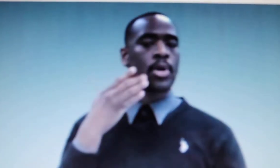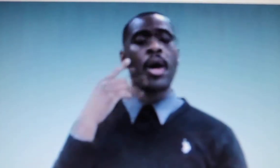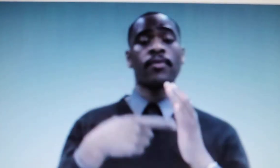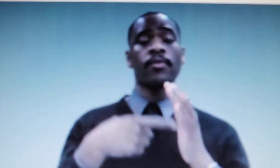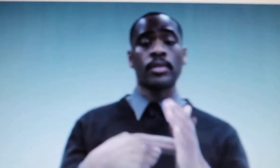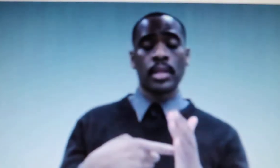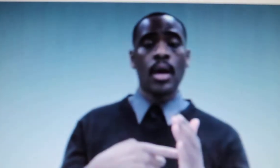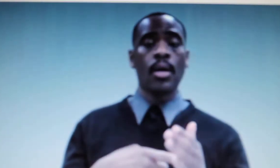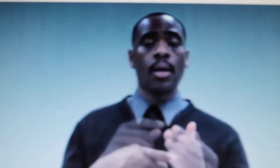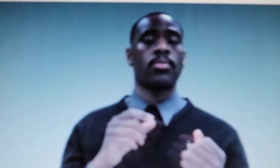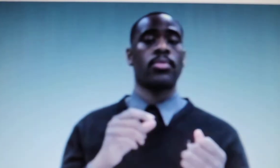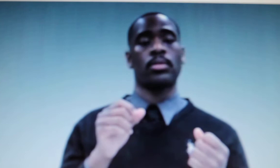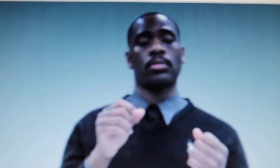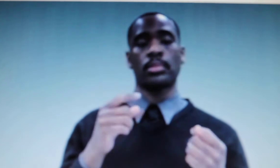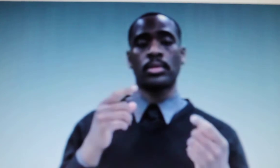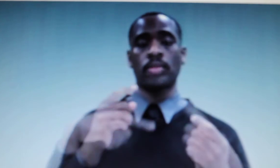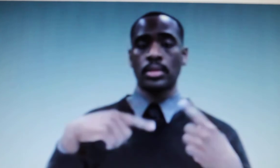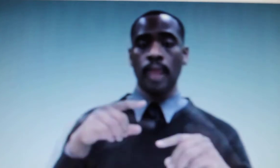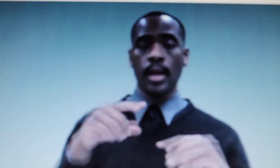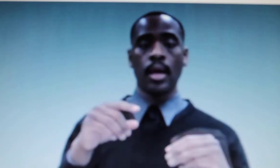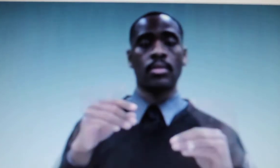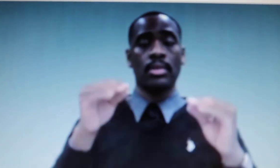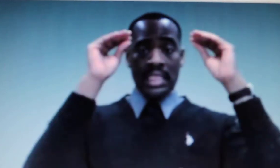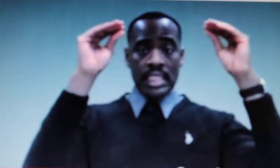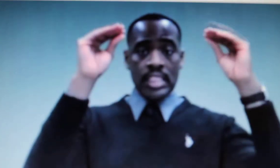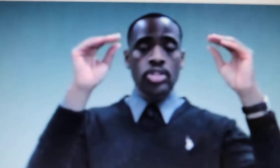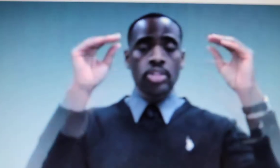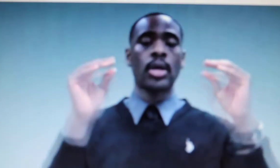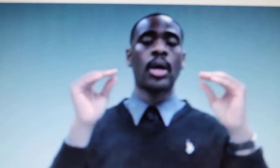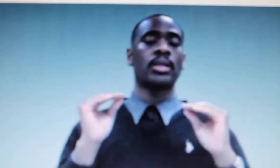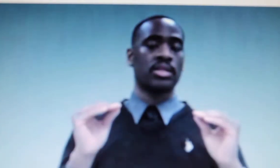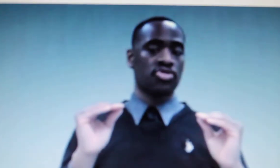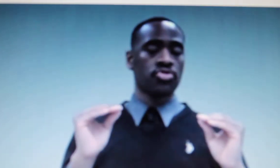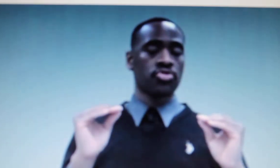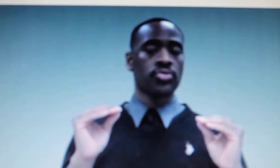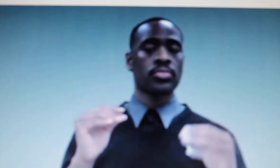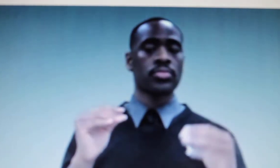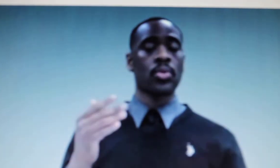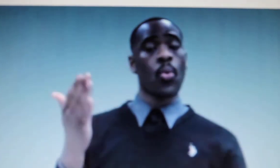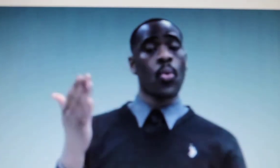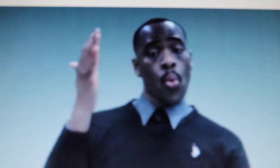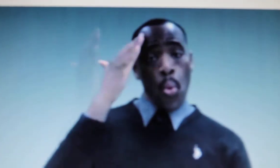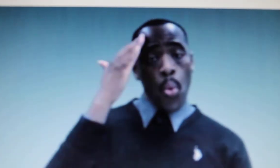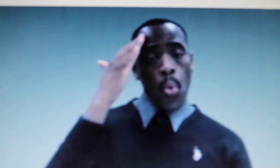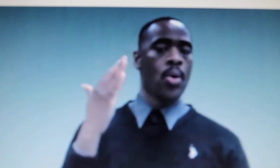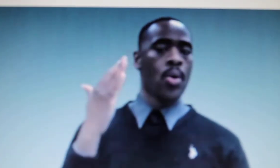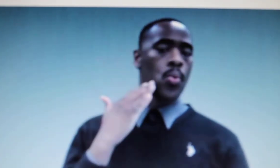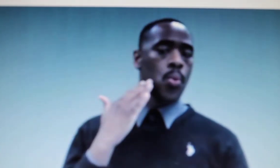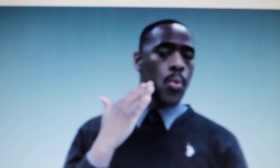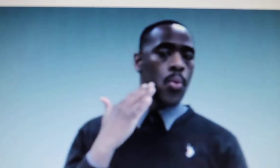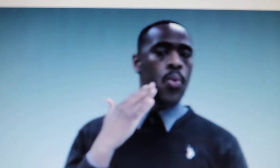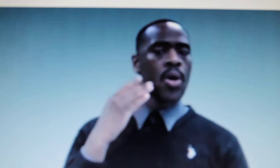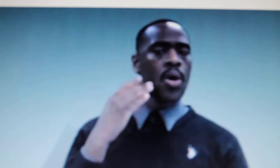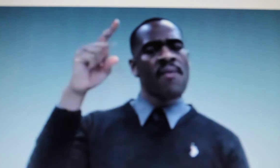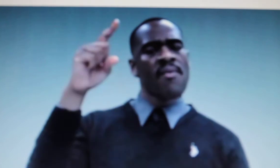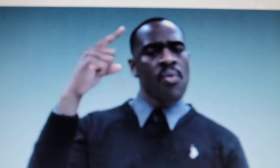We also focused on the location, whether it was up near the forehead or down near the chin.